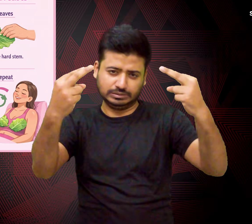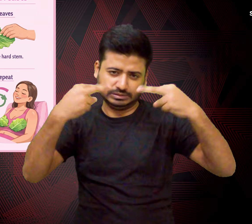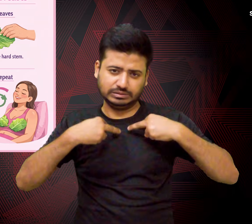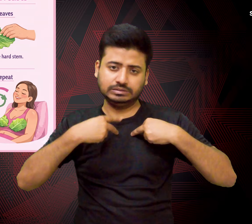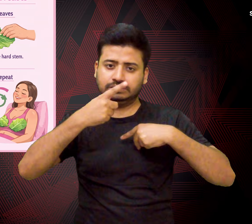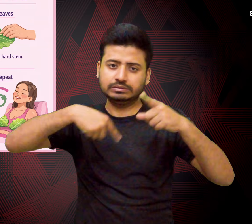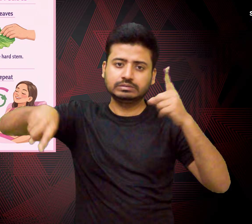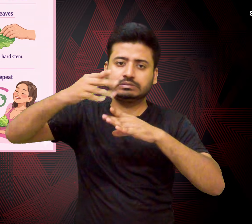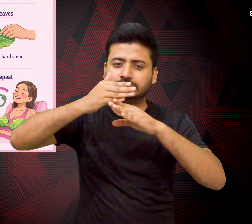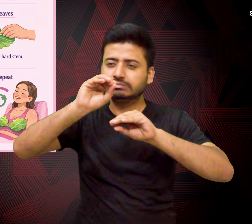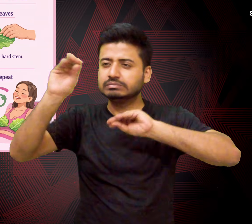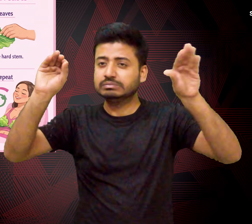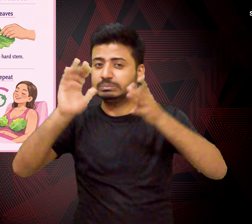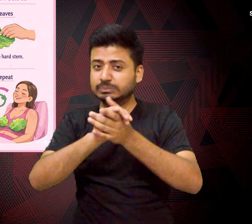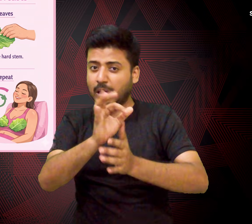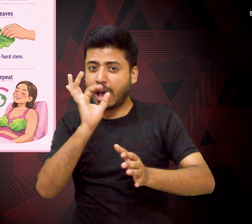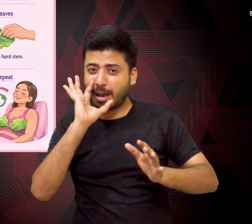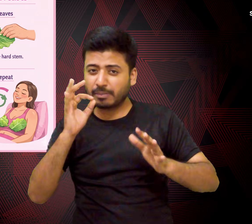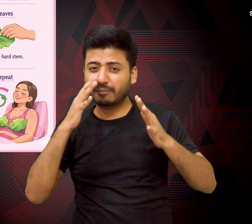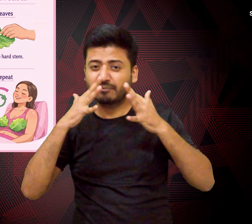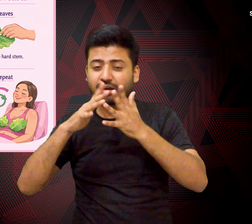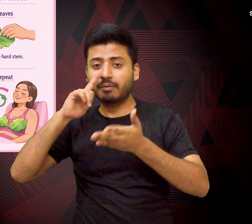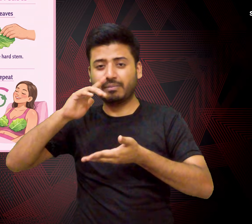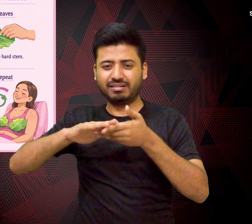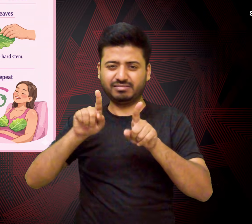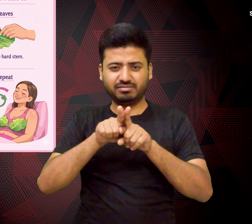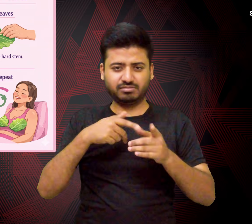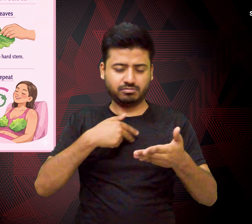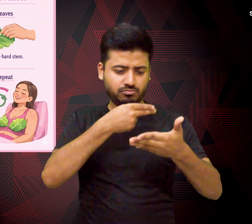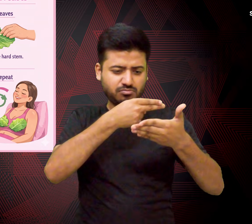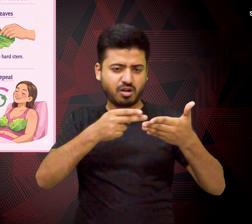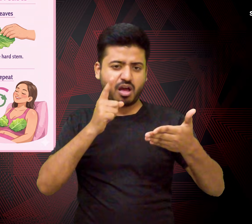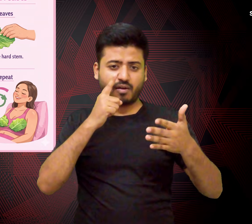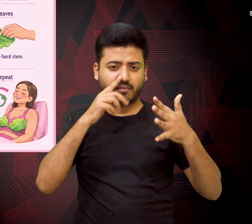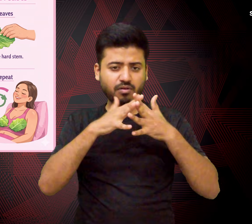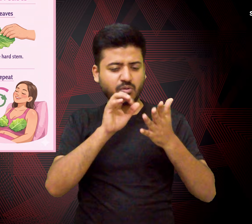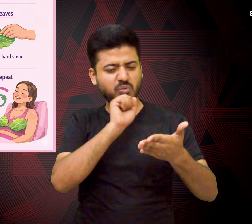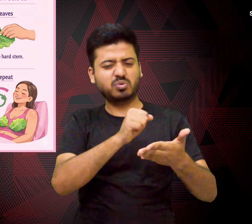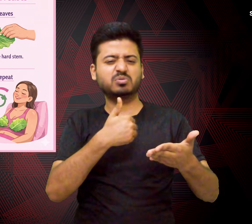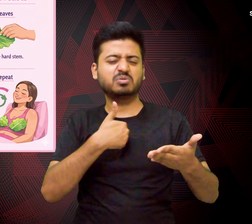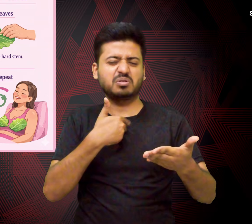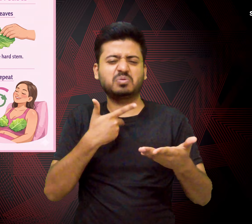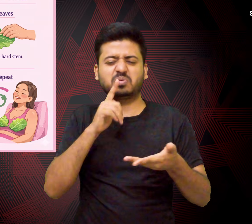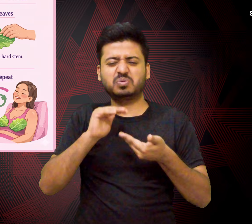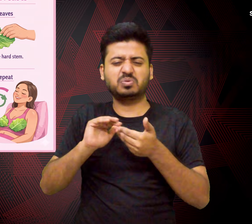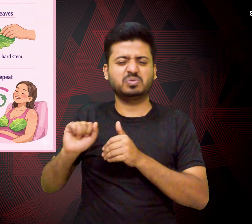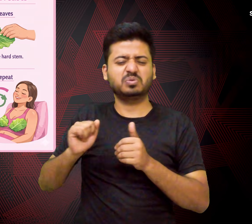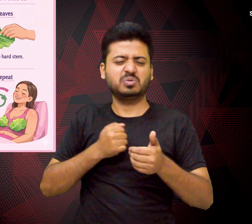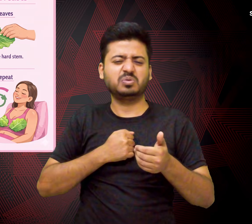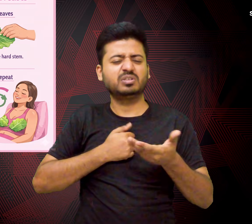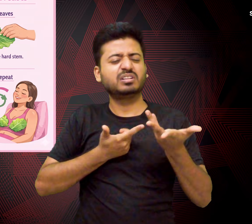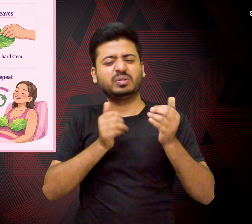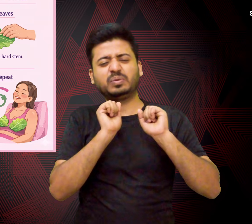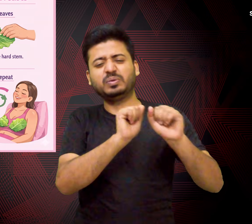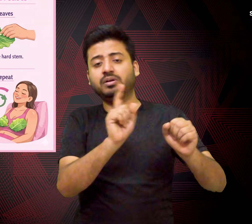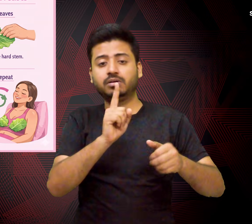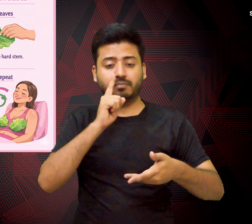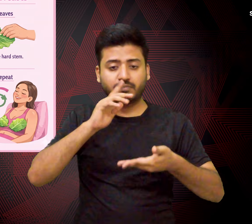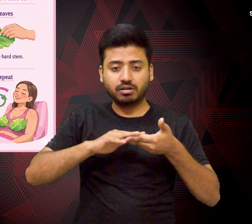your supply. Not a replacement for care. It is a support measure, not a replacement for proper breastfeeding support or medical care